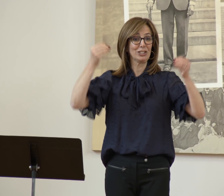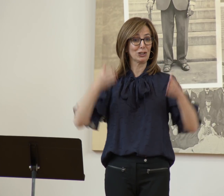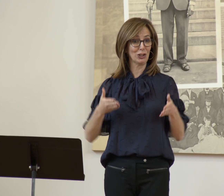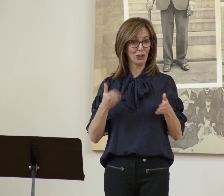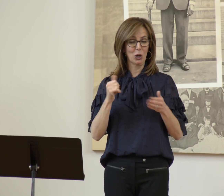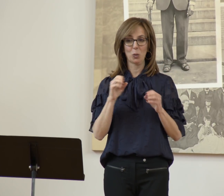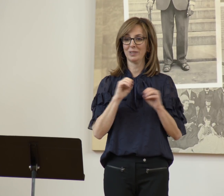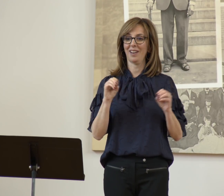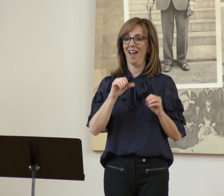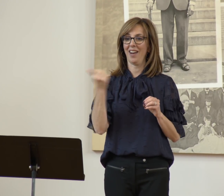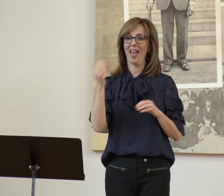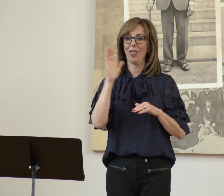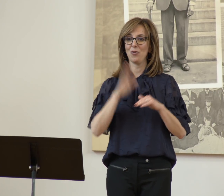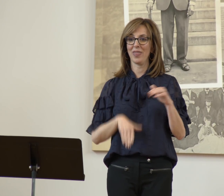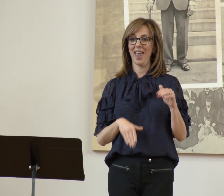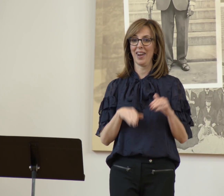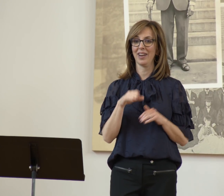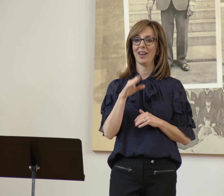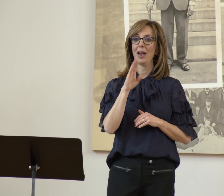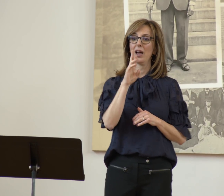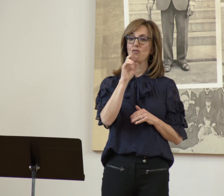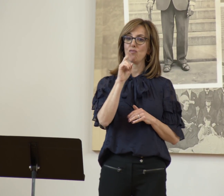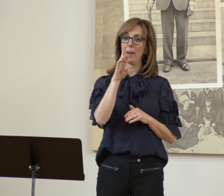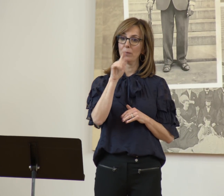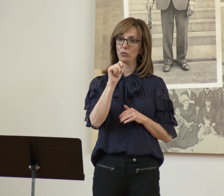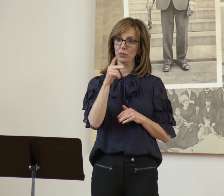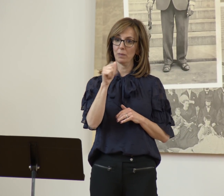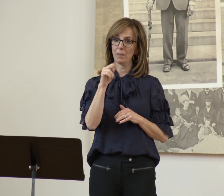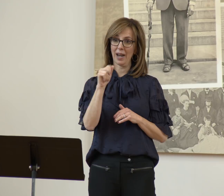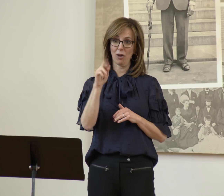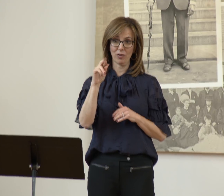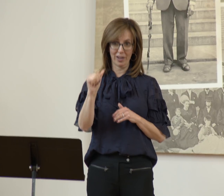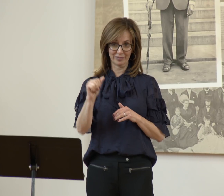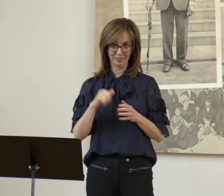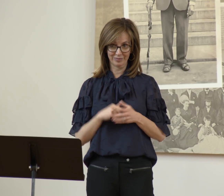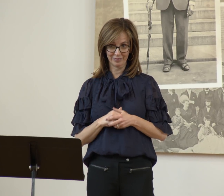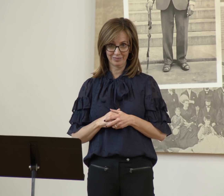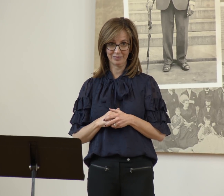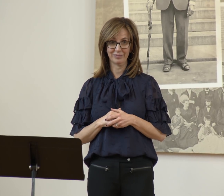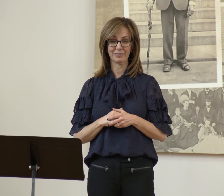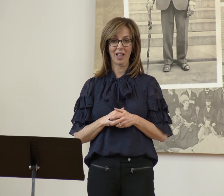Fortunately, one of his earlier teachers was none other than Robert Panera,